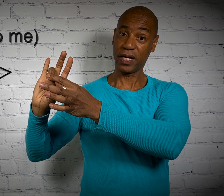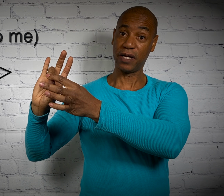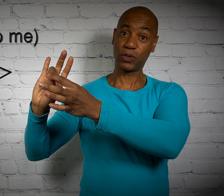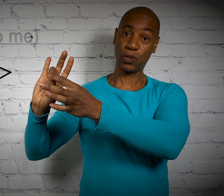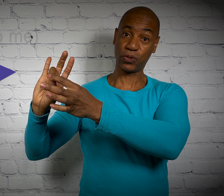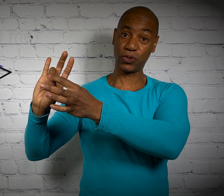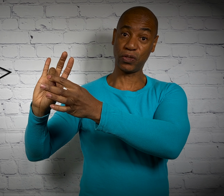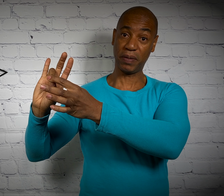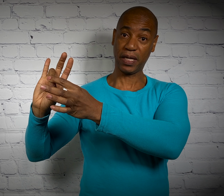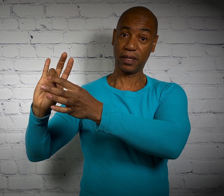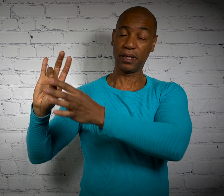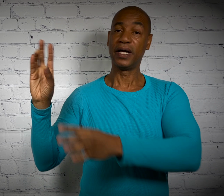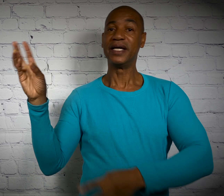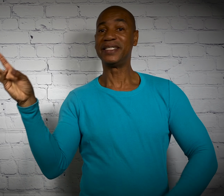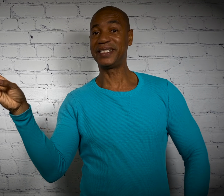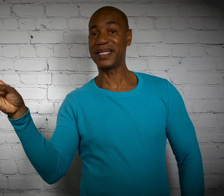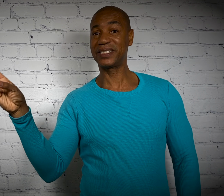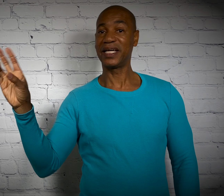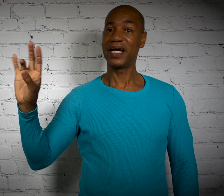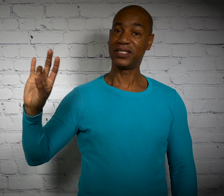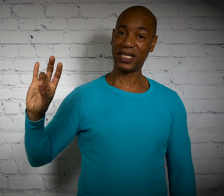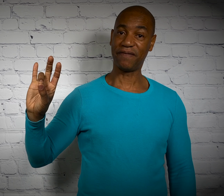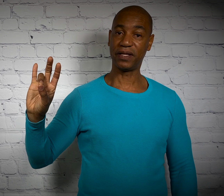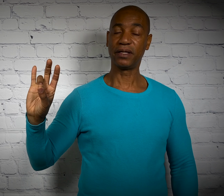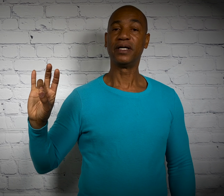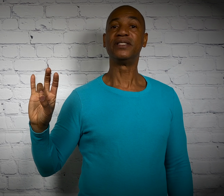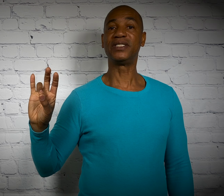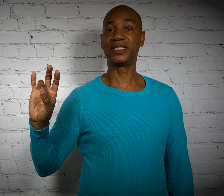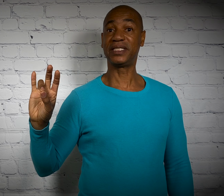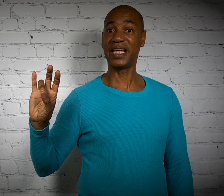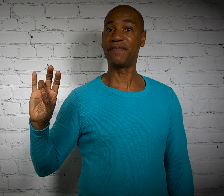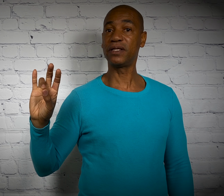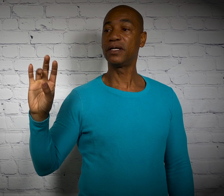comes closer to me. 6, 7. 67,